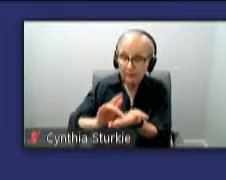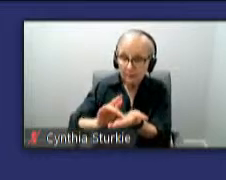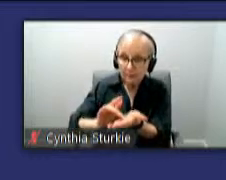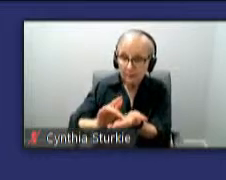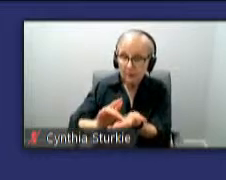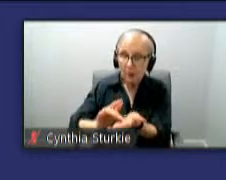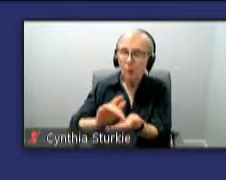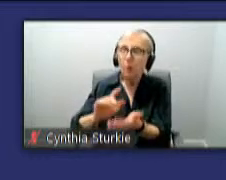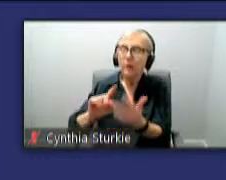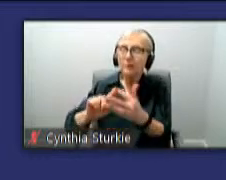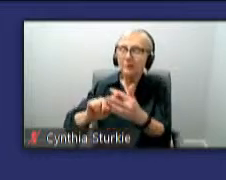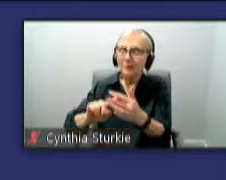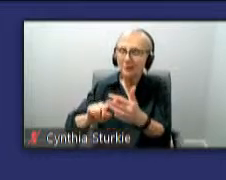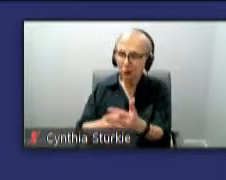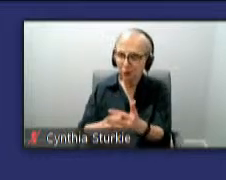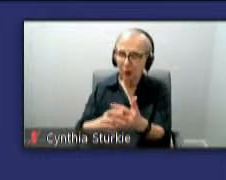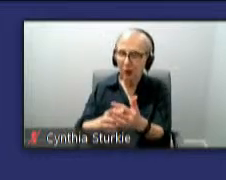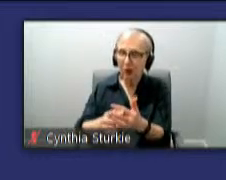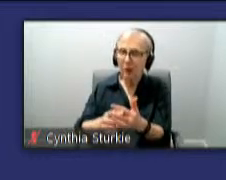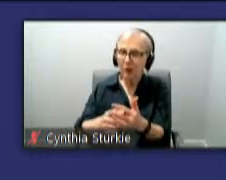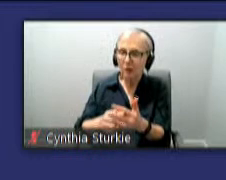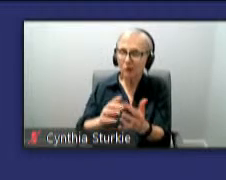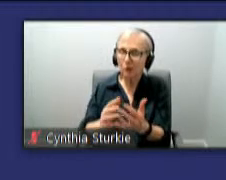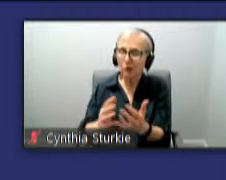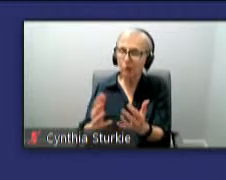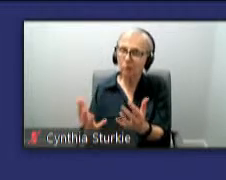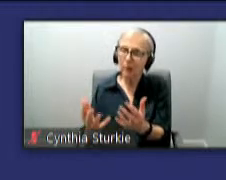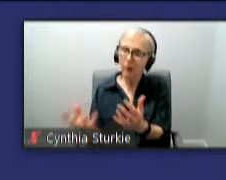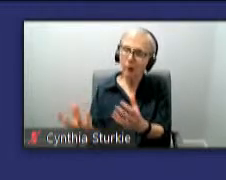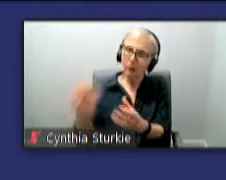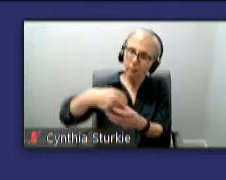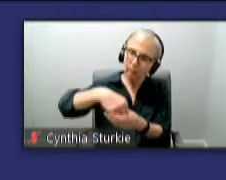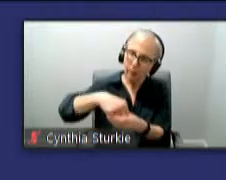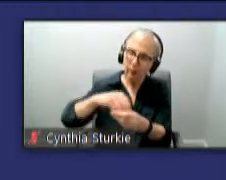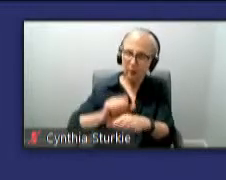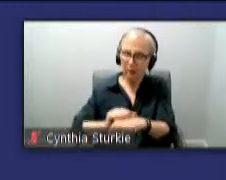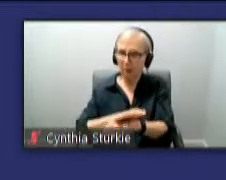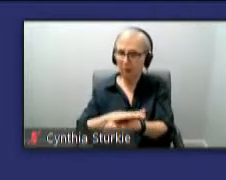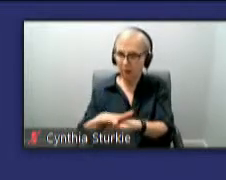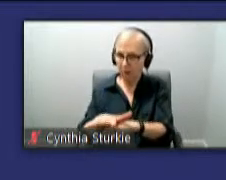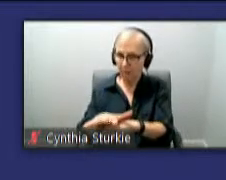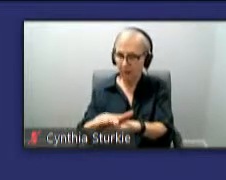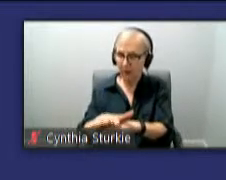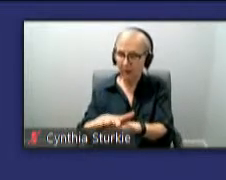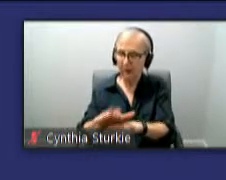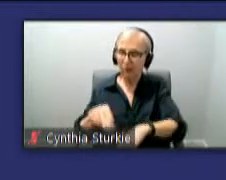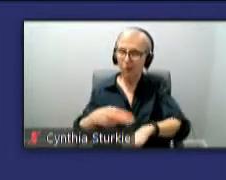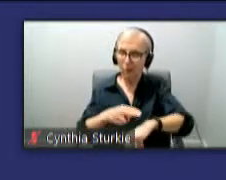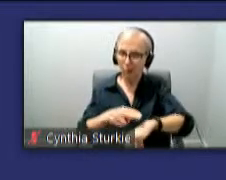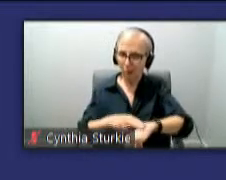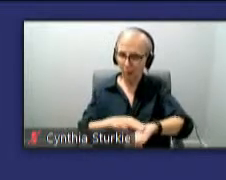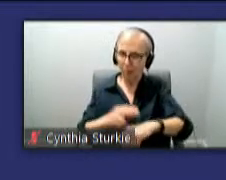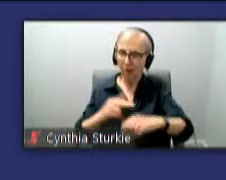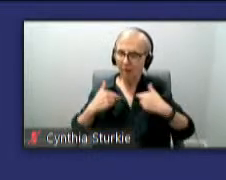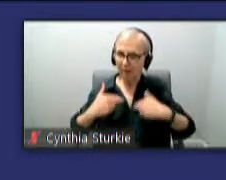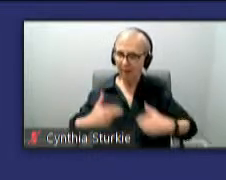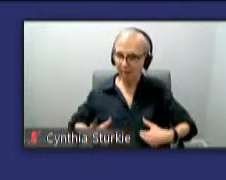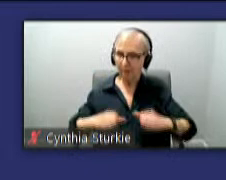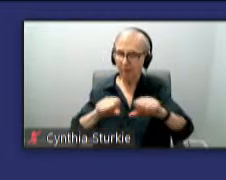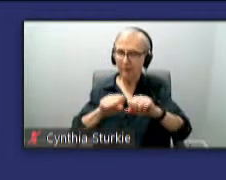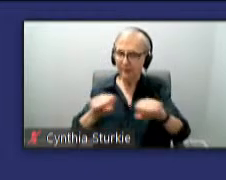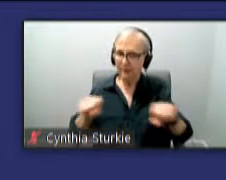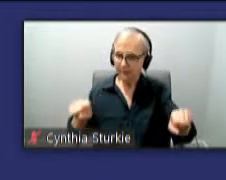start normalizing COVID into the traditional healthcare system so that people who test positive for COVID are